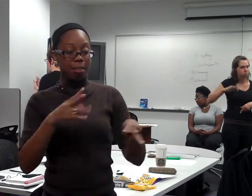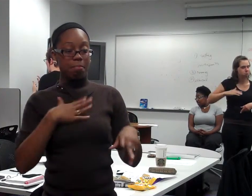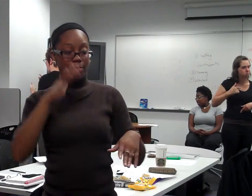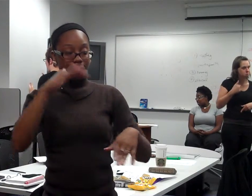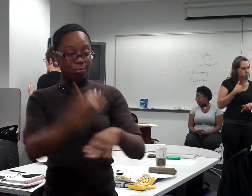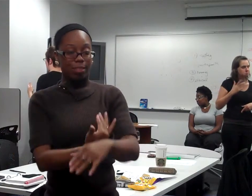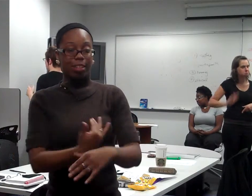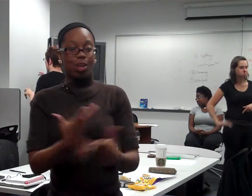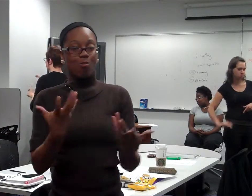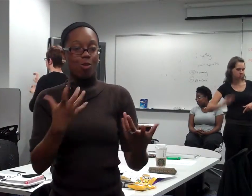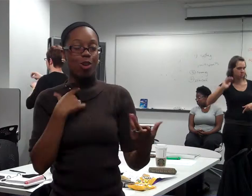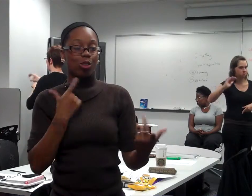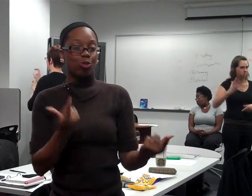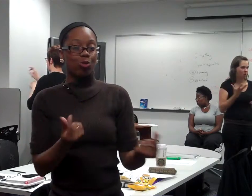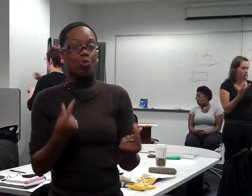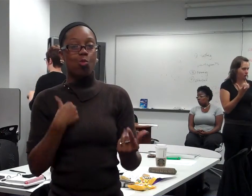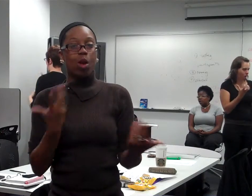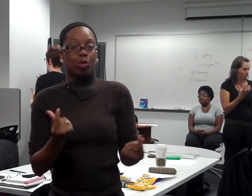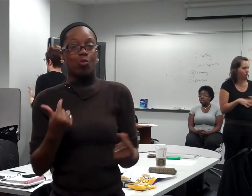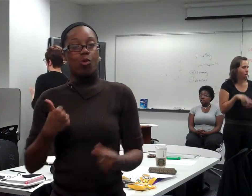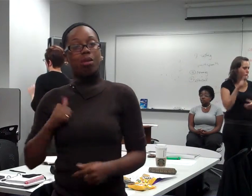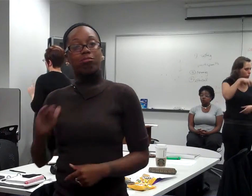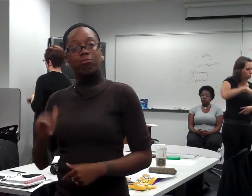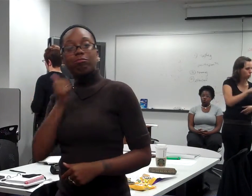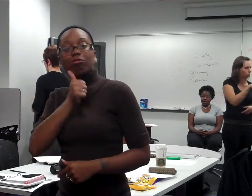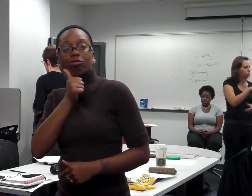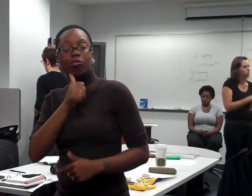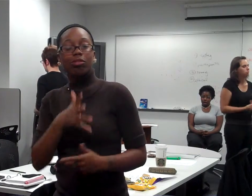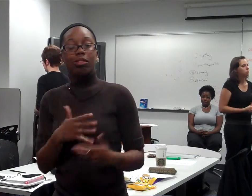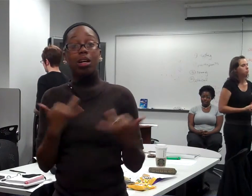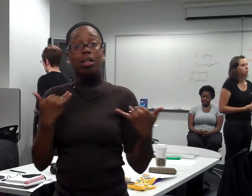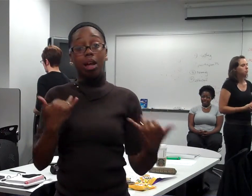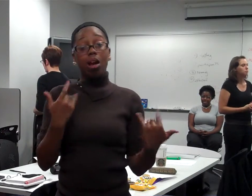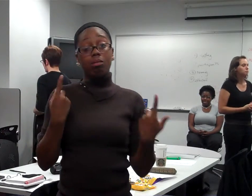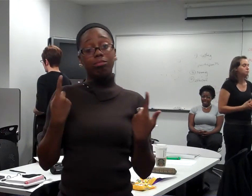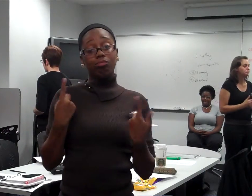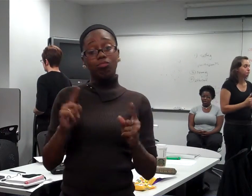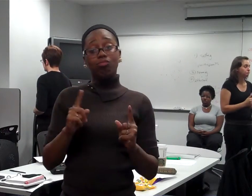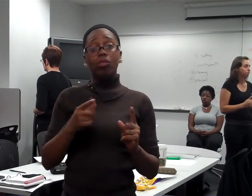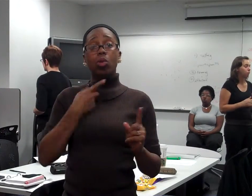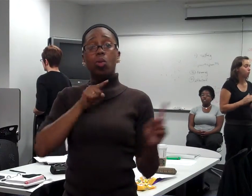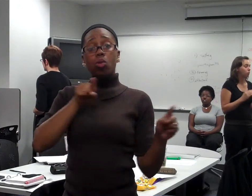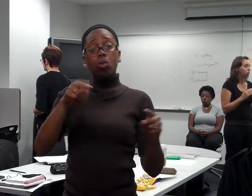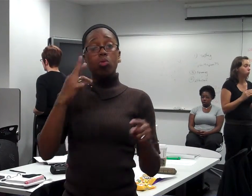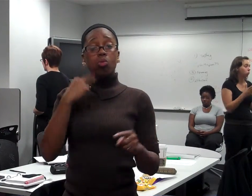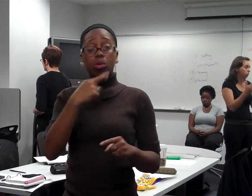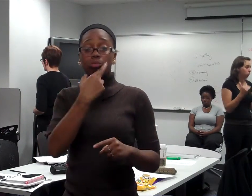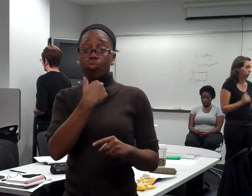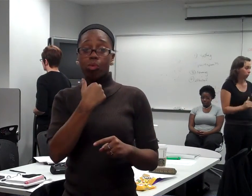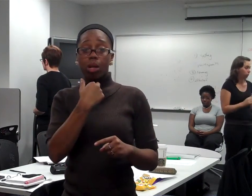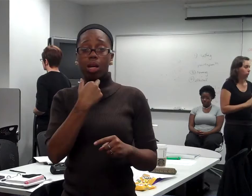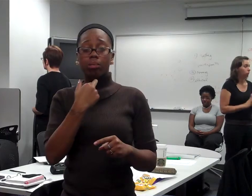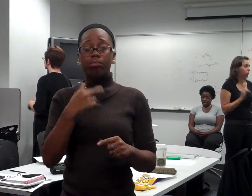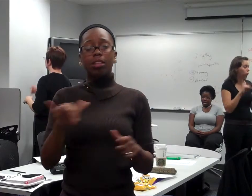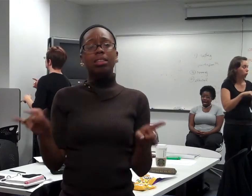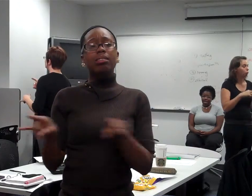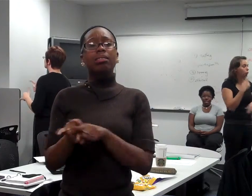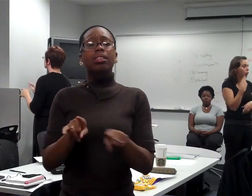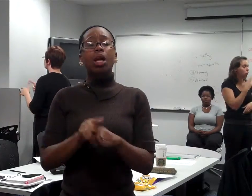The next thing we did was go to a restaurant that is in the Toy Story movie. I can't